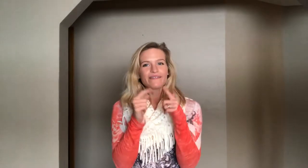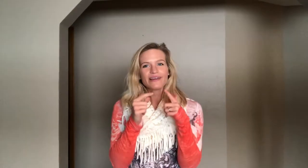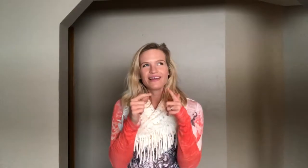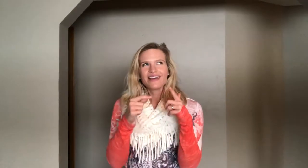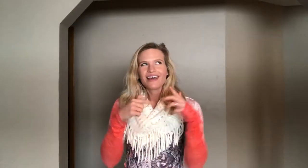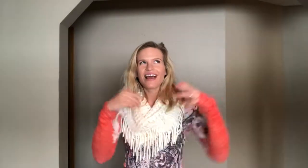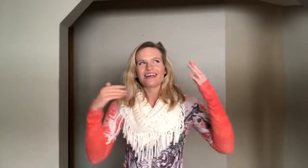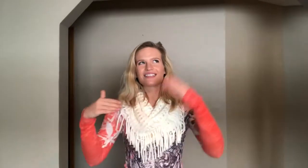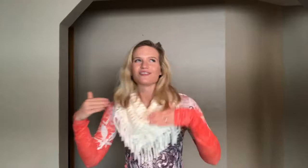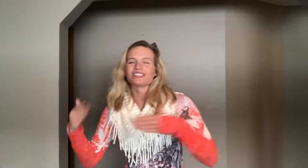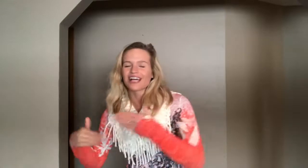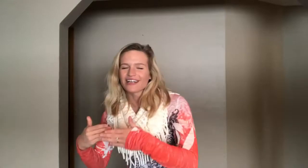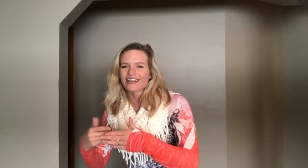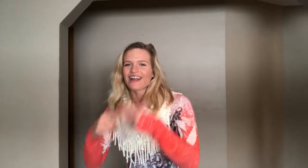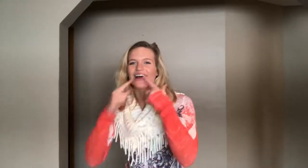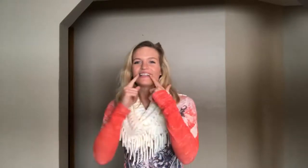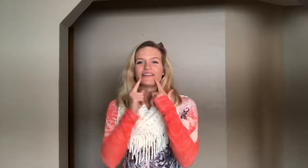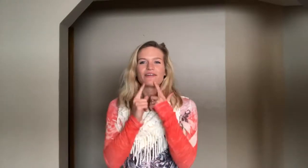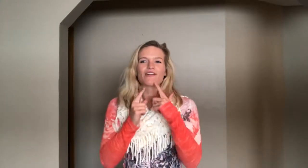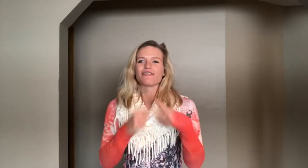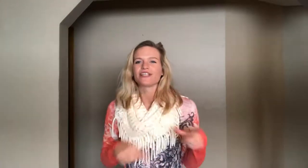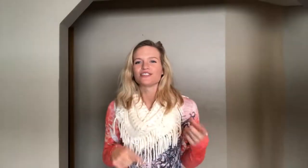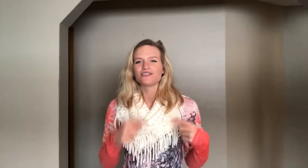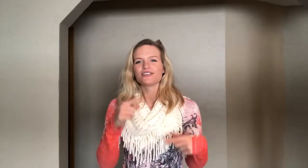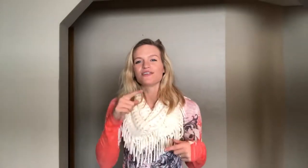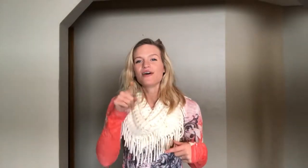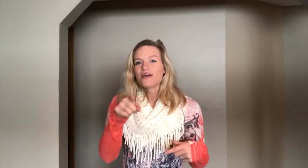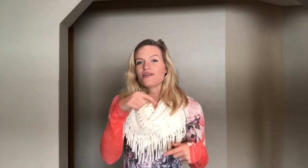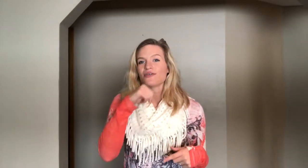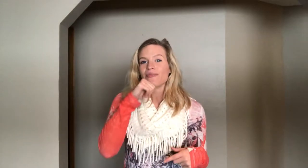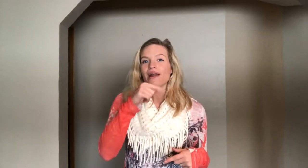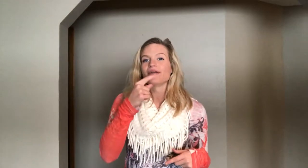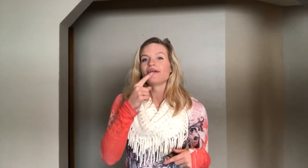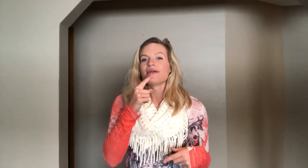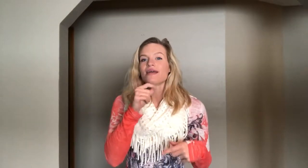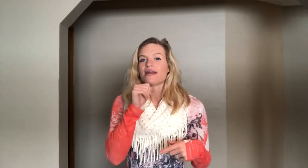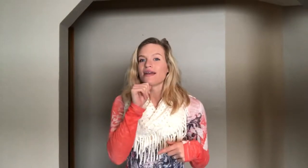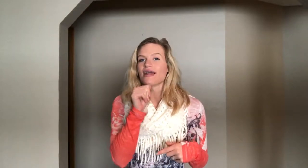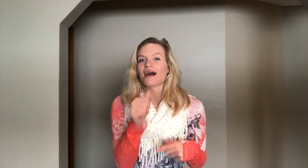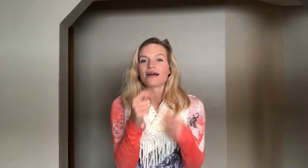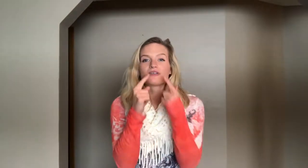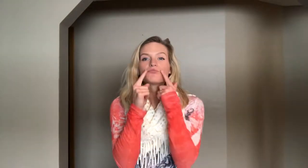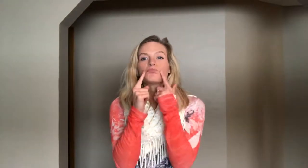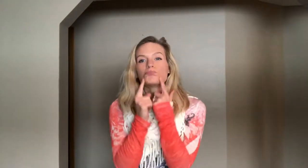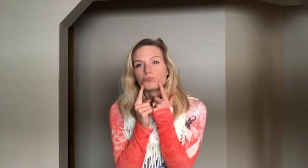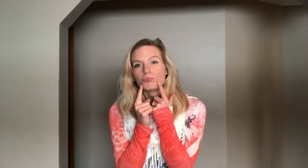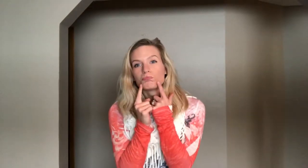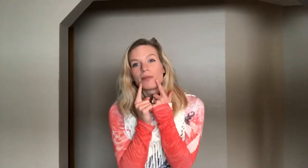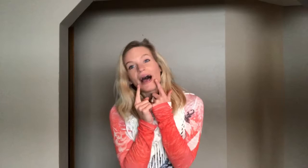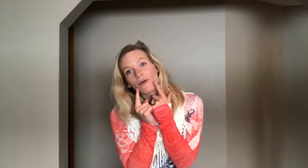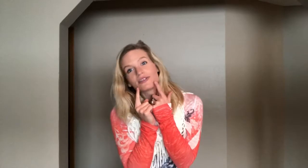as I was signing it I did a frowny face too. So you better not pout.